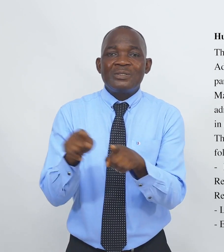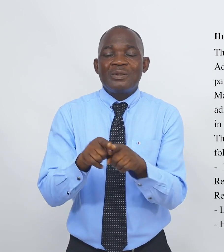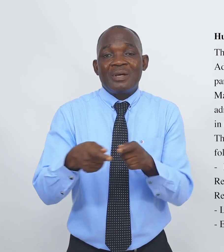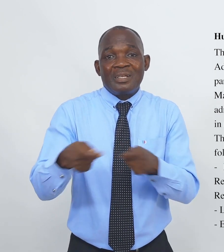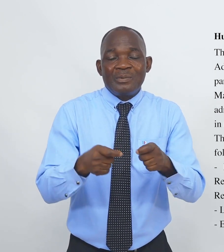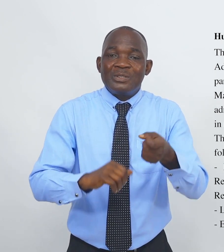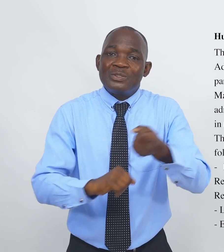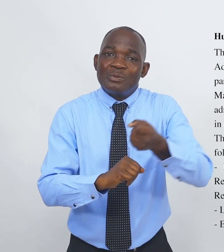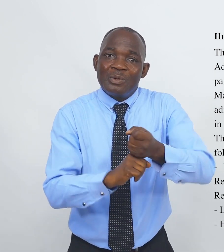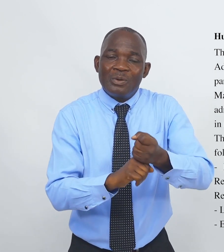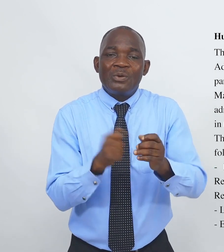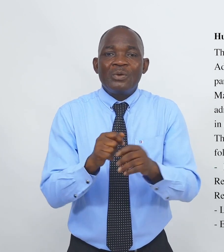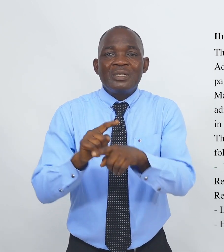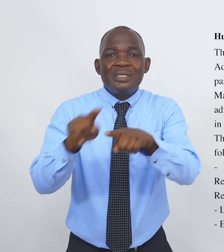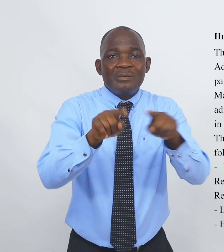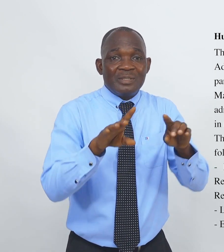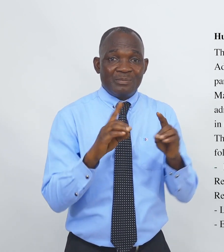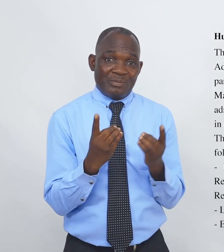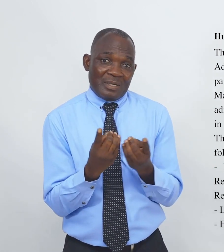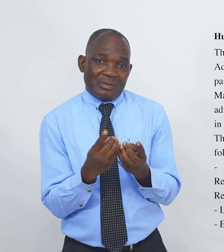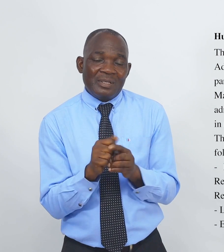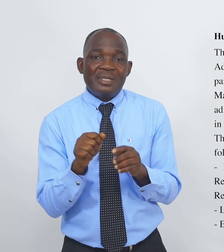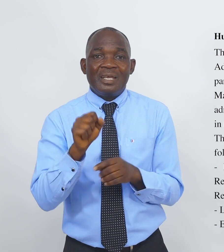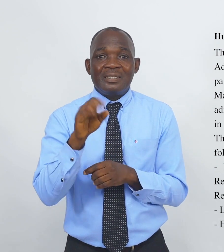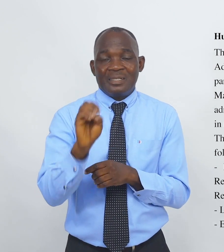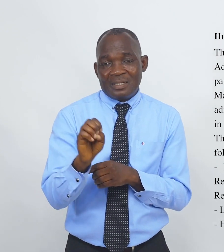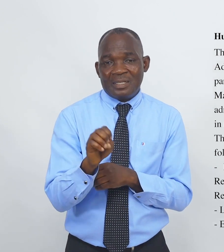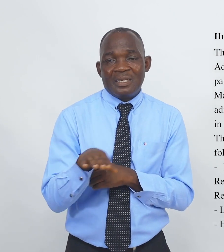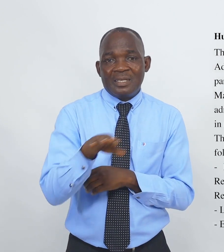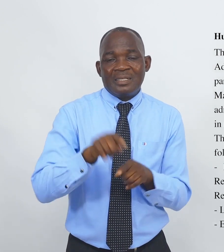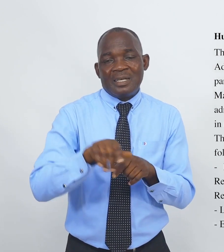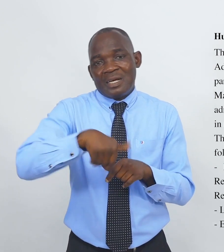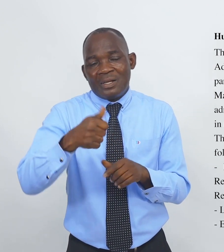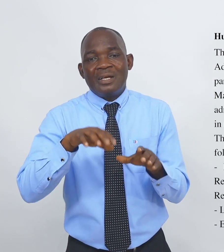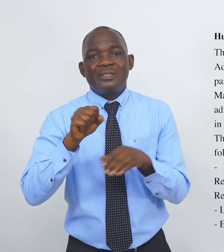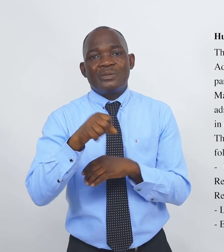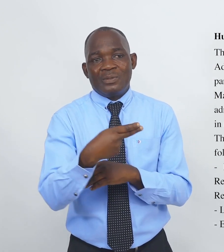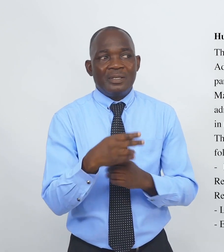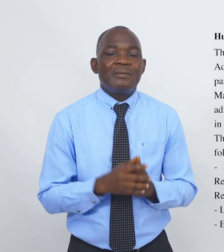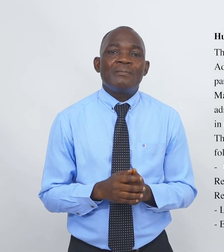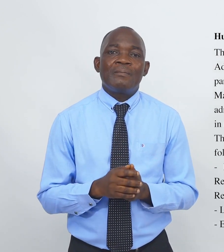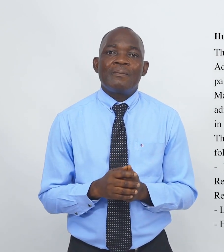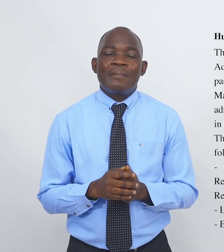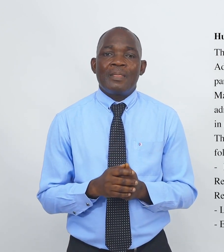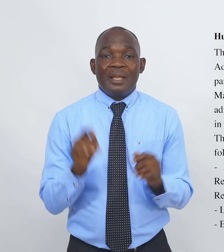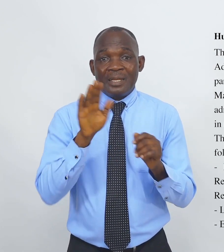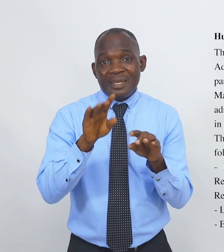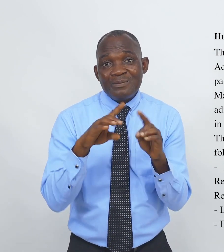support to the various departments in the SEC and external stakeholders. The department provides,